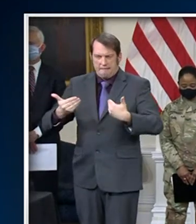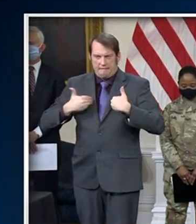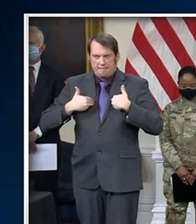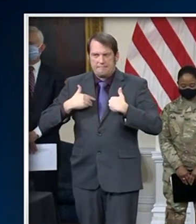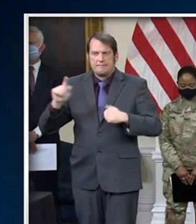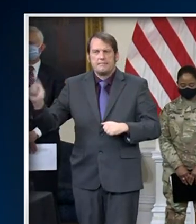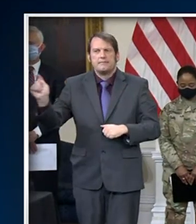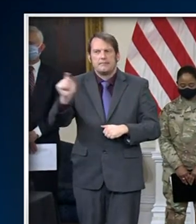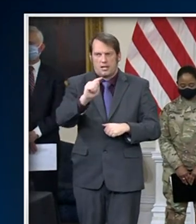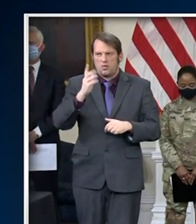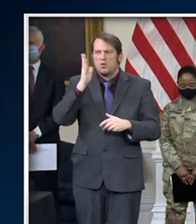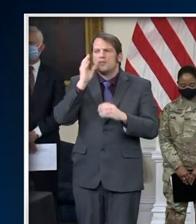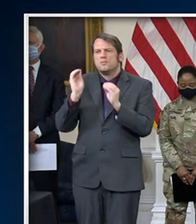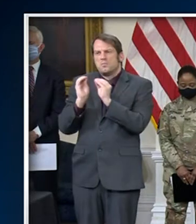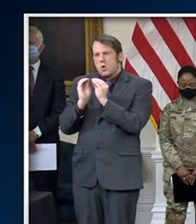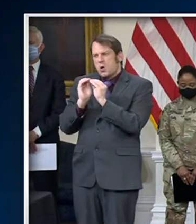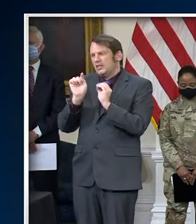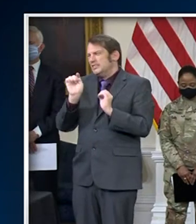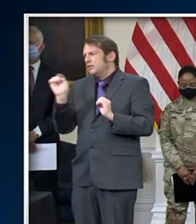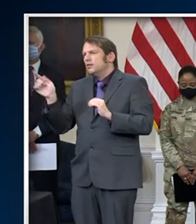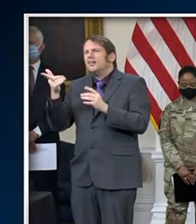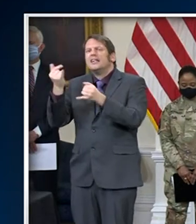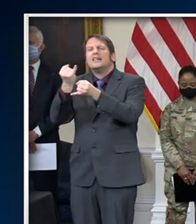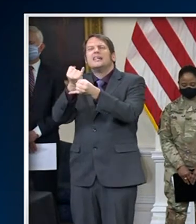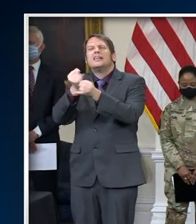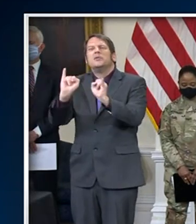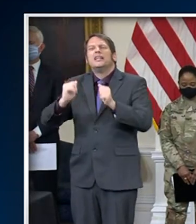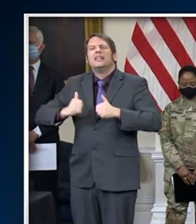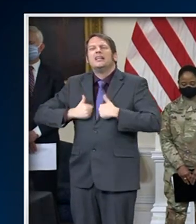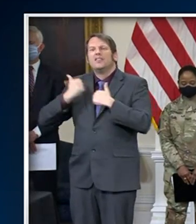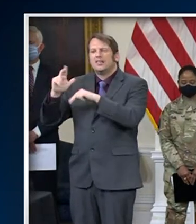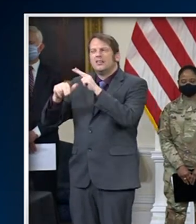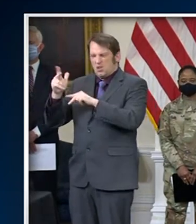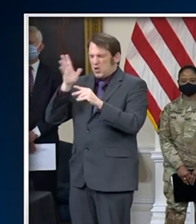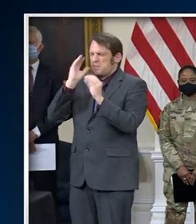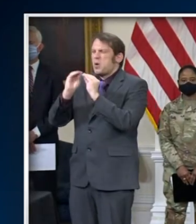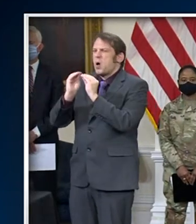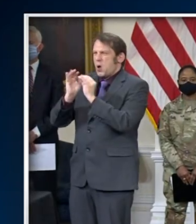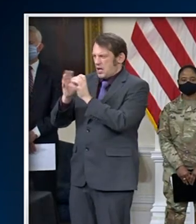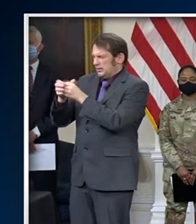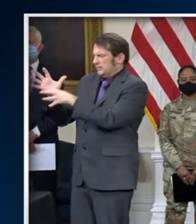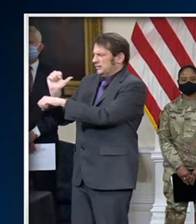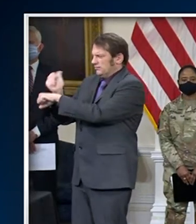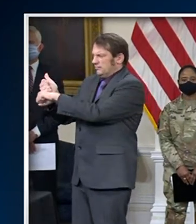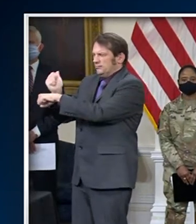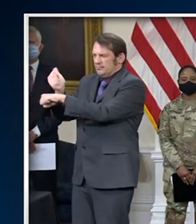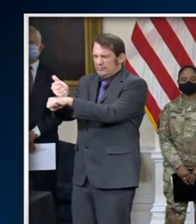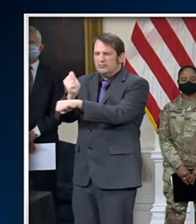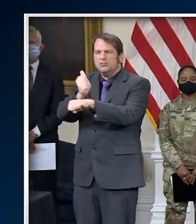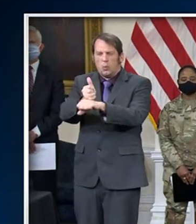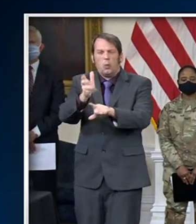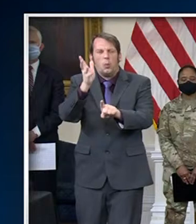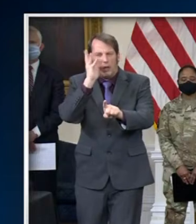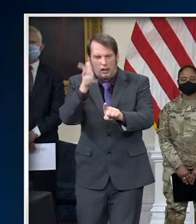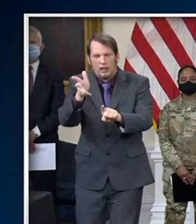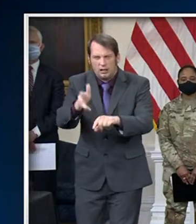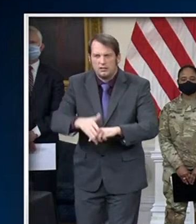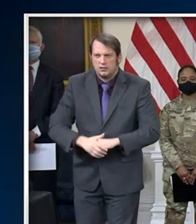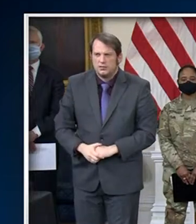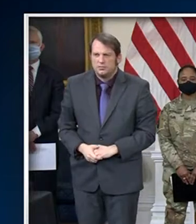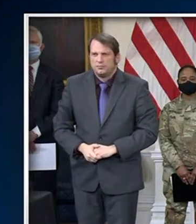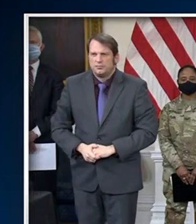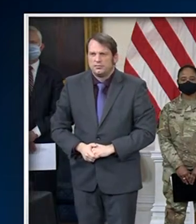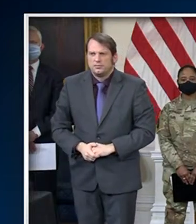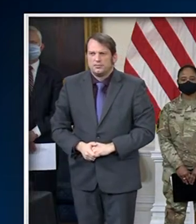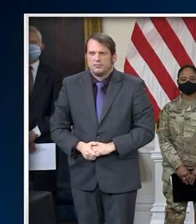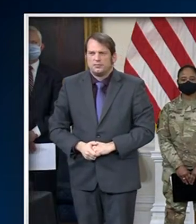in all the other independent living facilities across the state. We are doing vaccinations currently at more